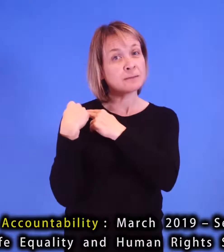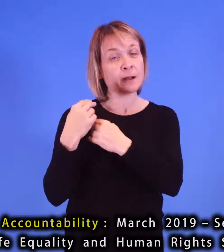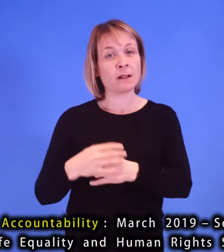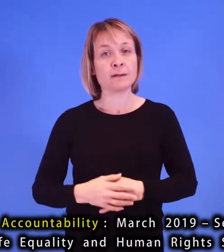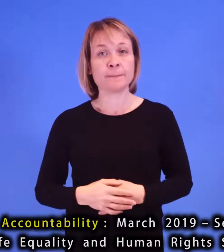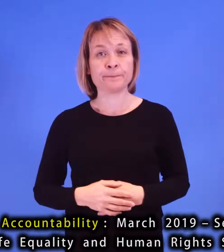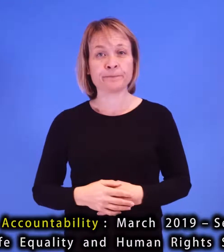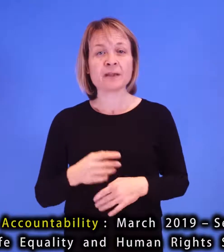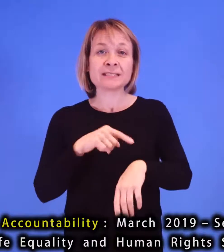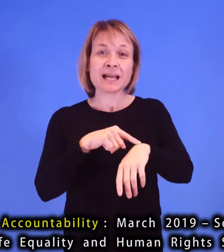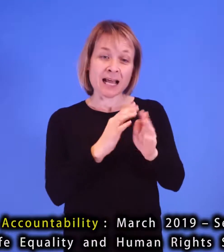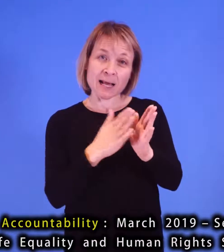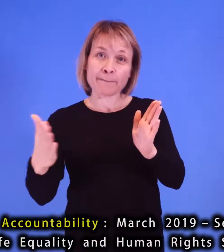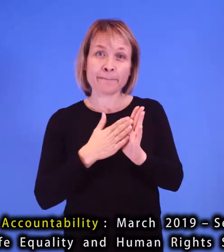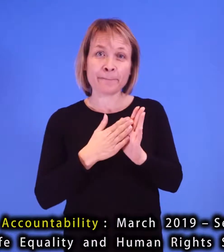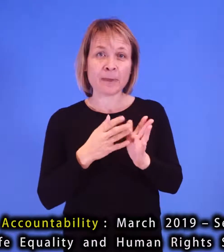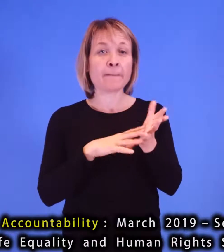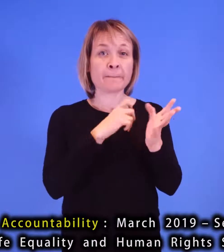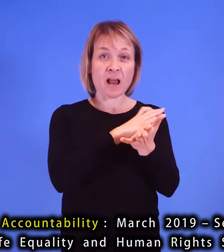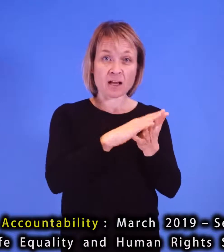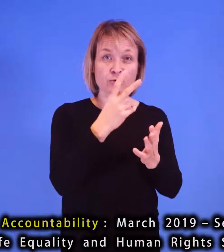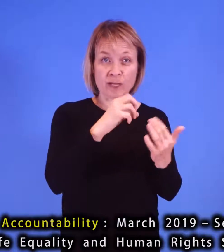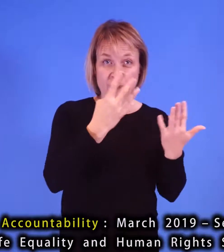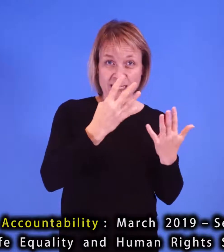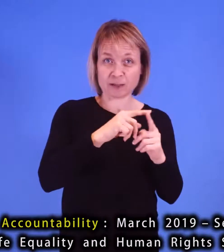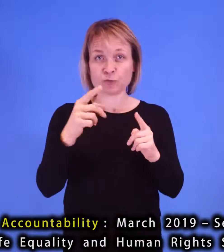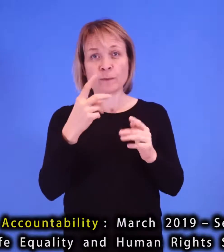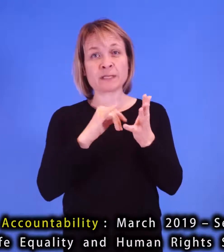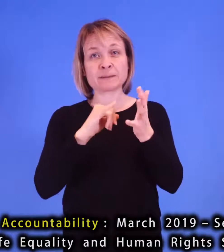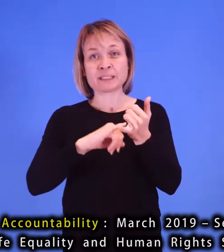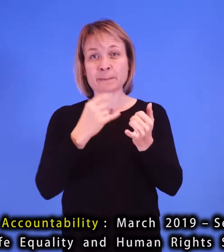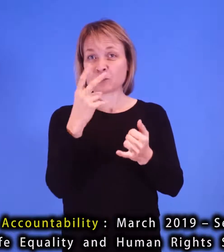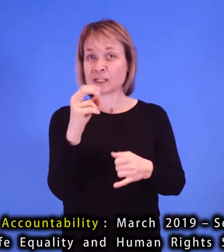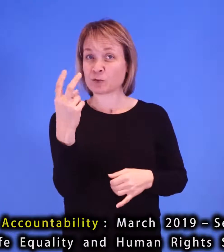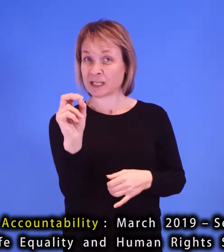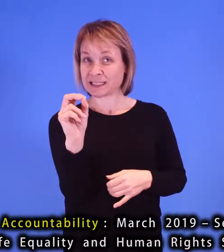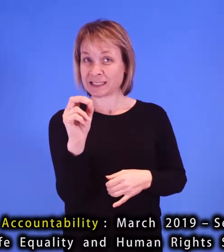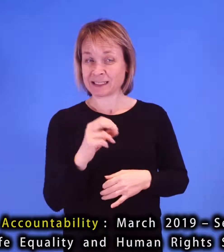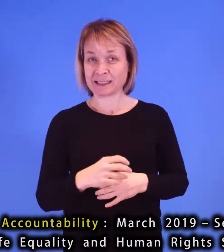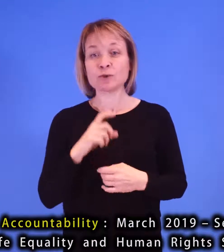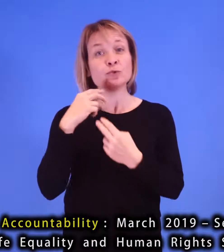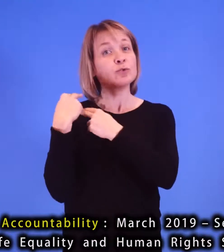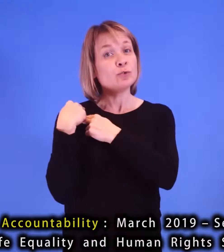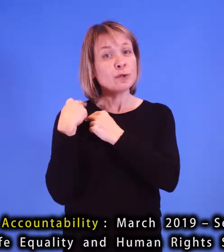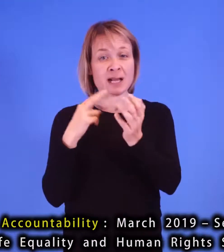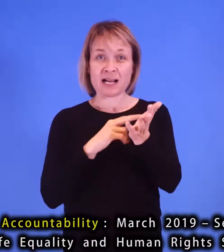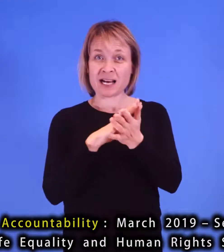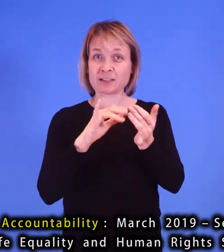Accountability. March 2019 to September 2020. NHS Fife Equality and Human Rights